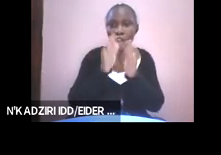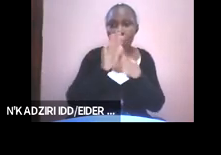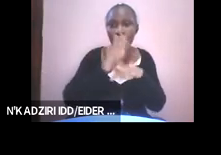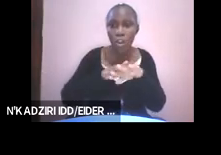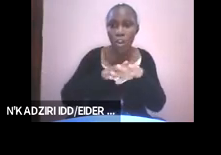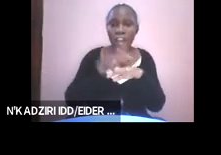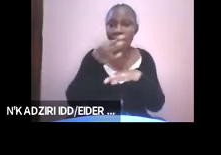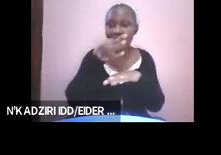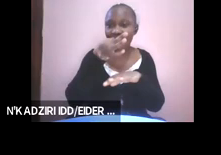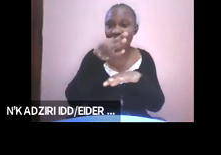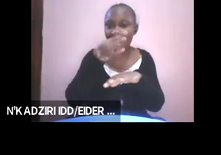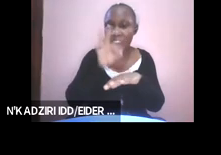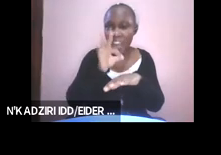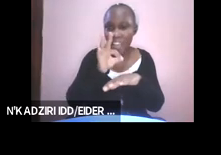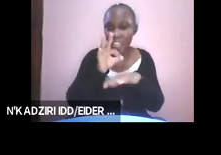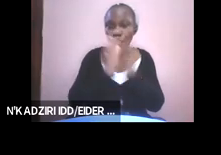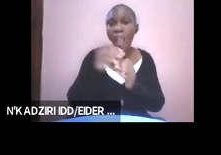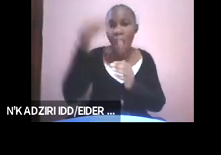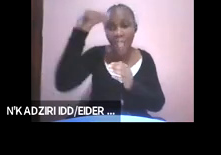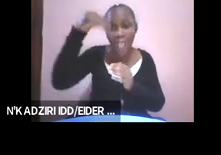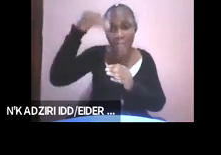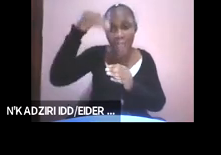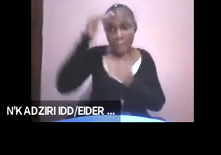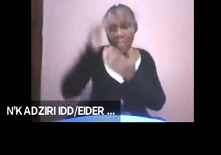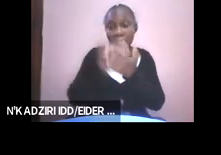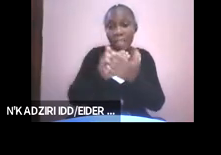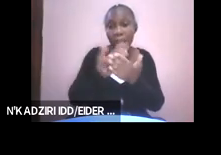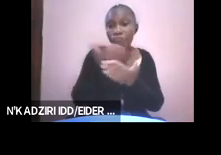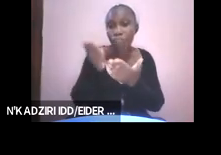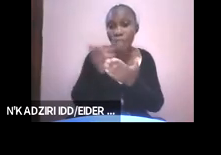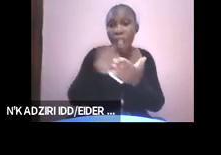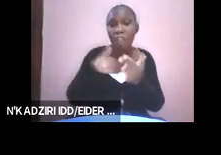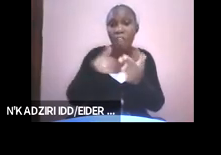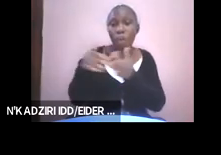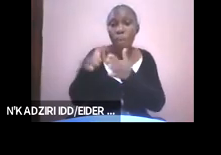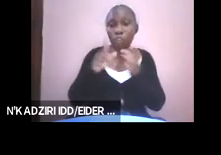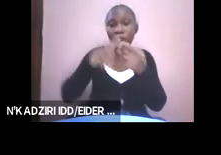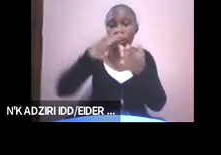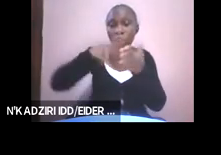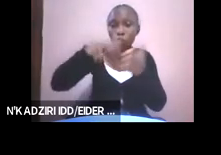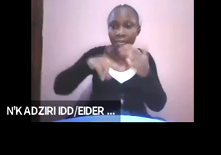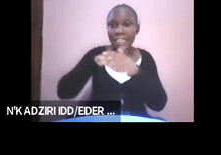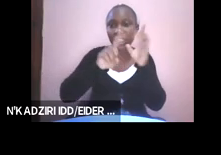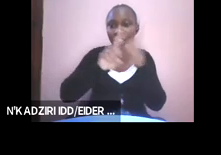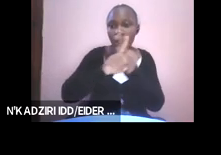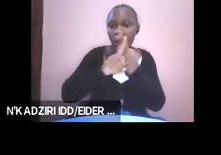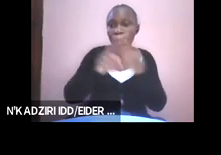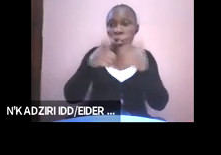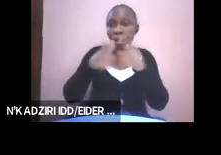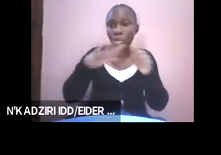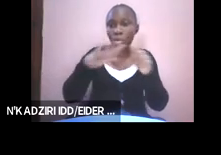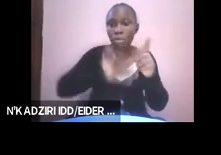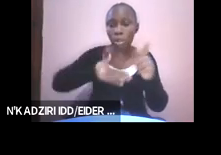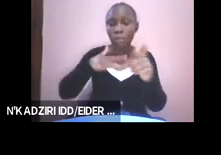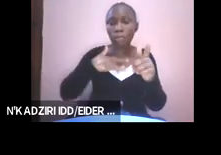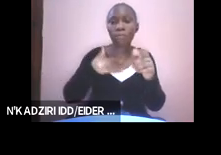because some of you also had the opportunity to read and assess it in Arabic or French, please feel free to also write in